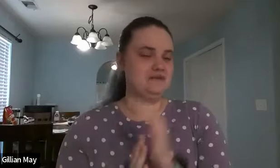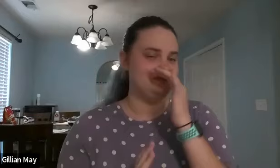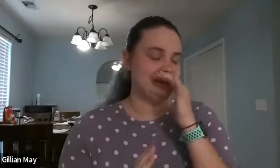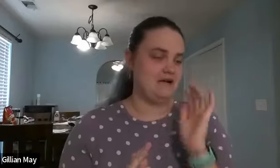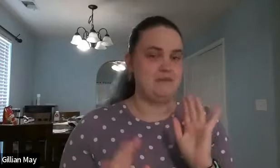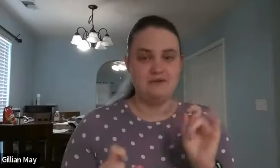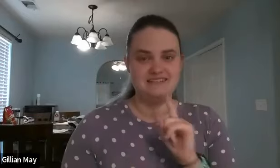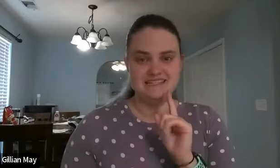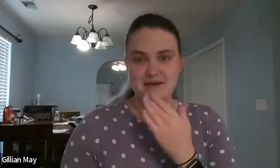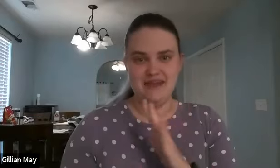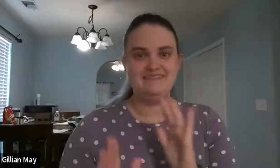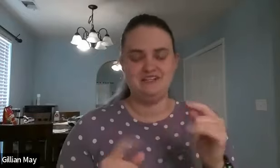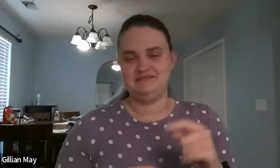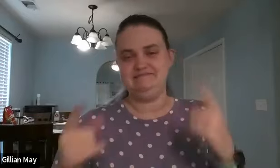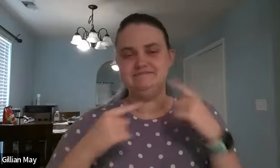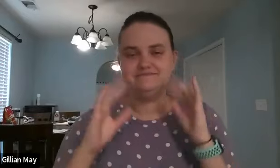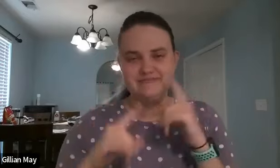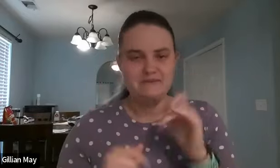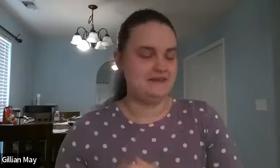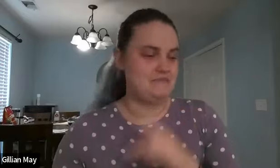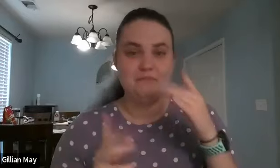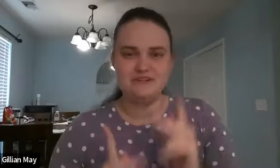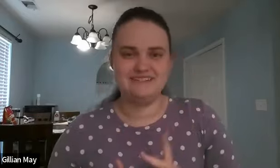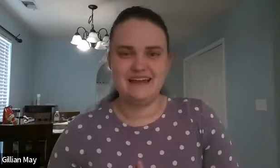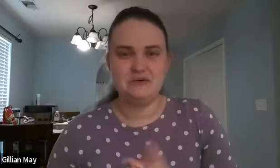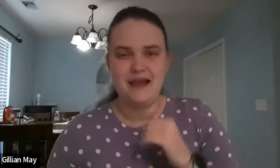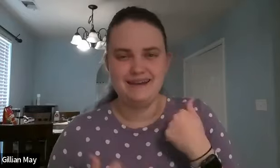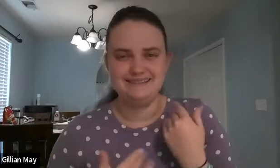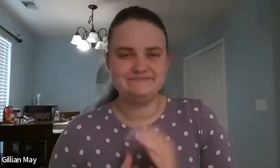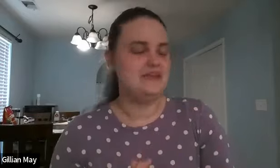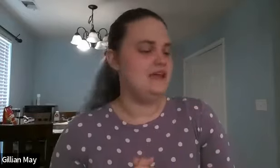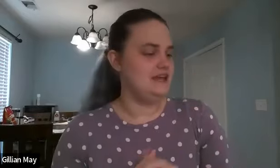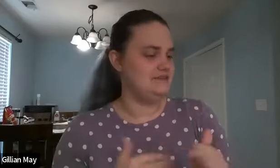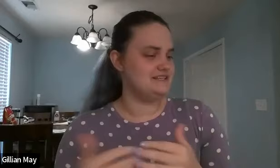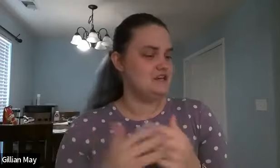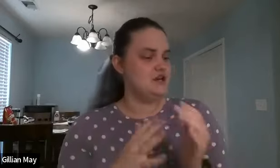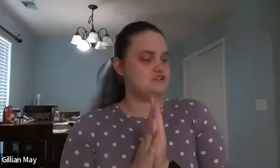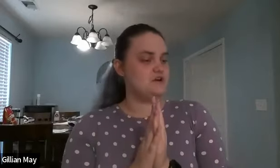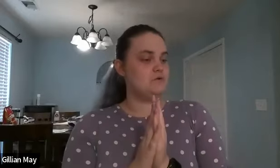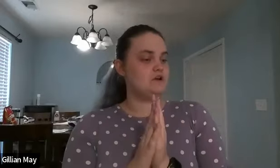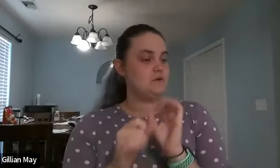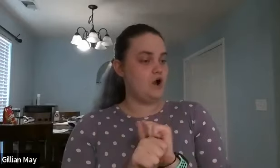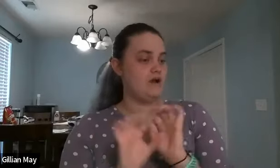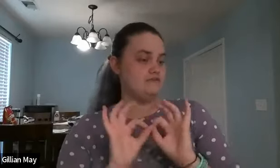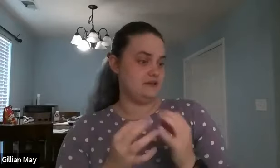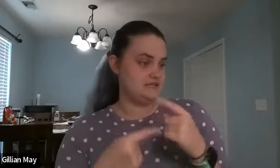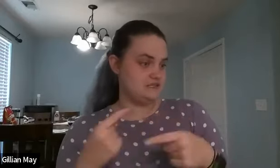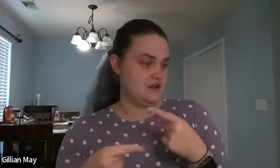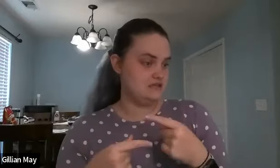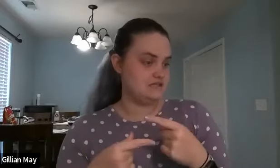So I promise it's not bad. I just that kid. I'm that person. I don't hide it. Anyways, so we're gonna work on family signs